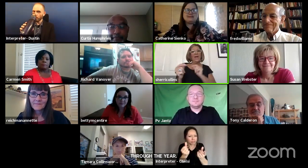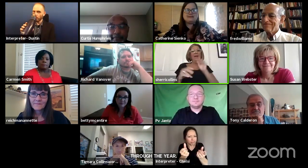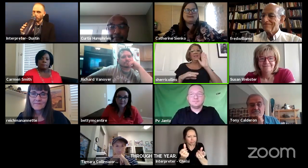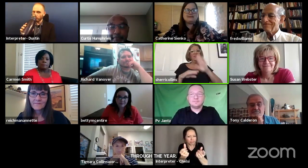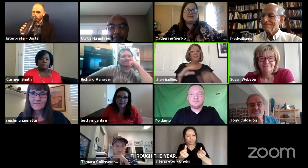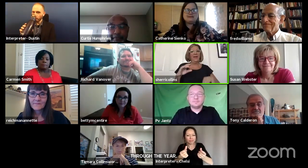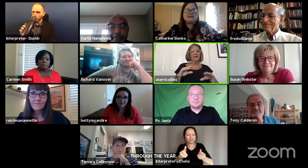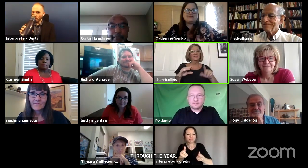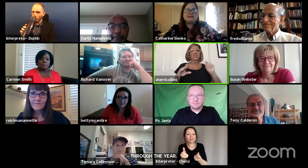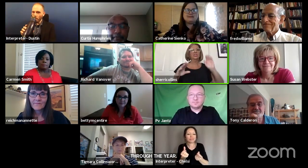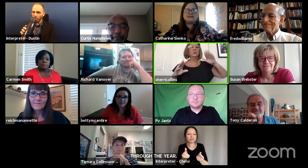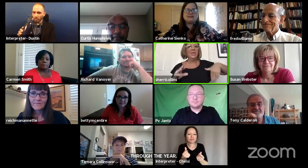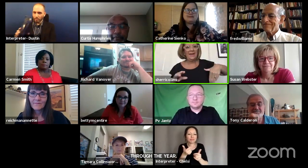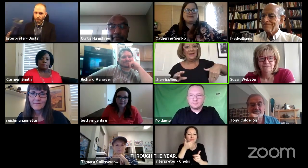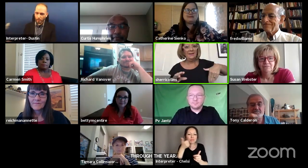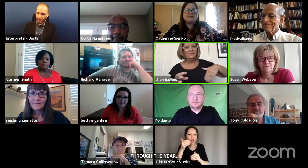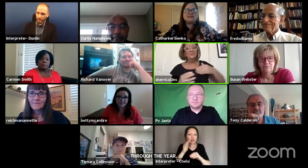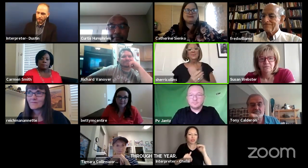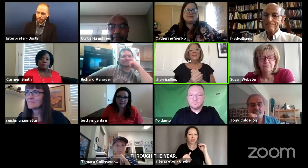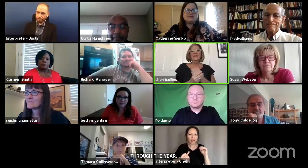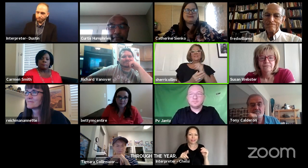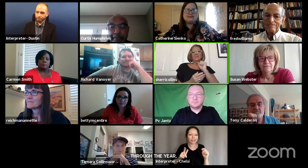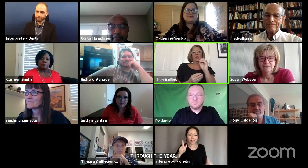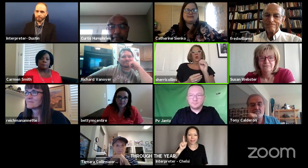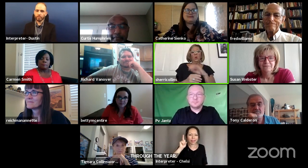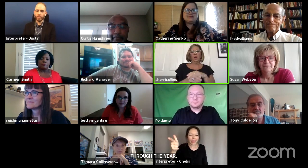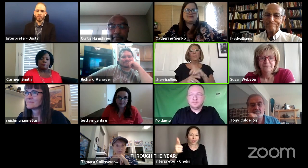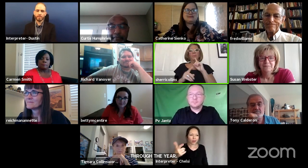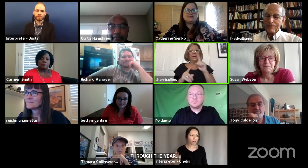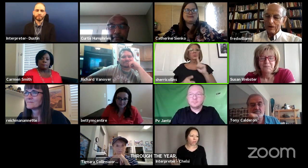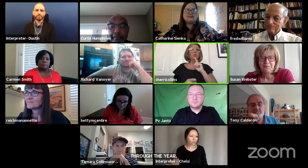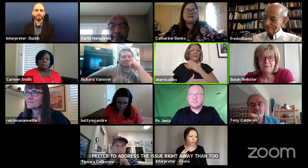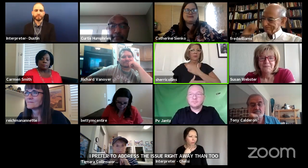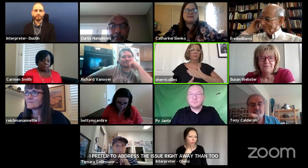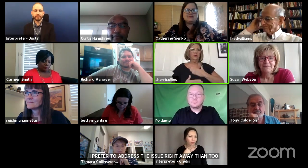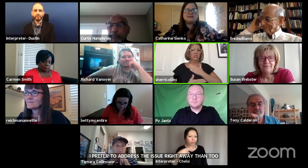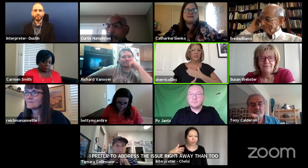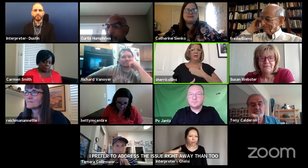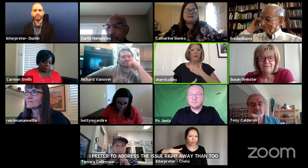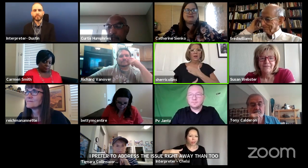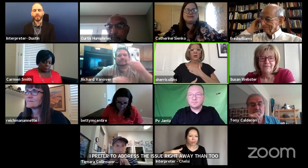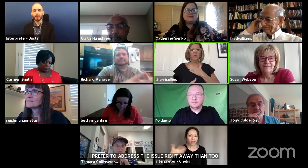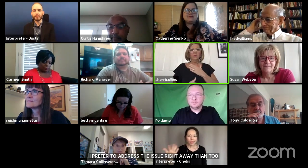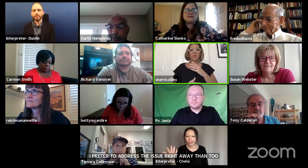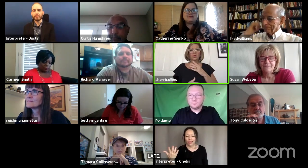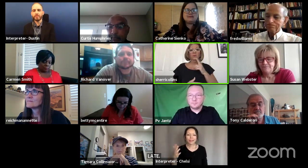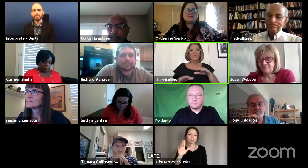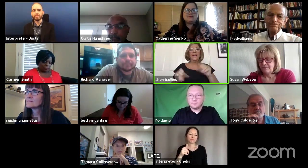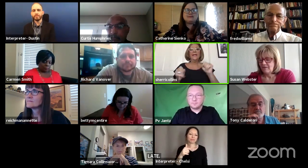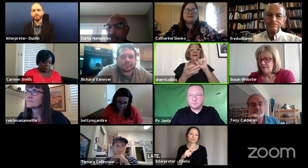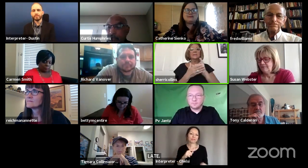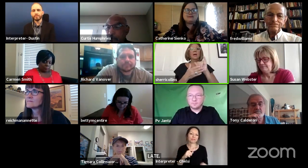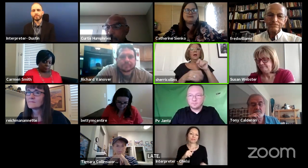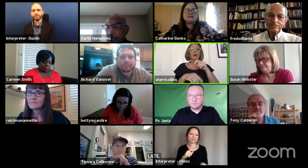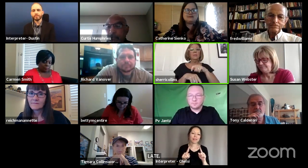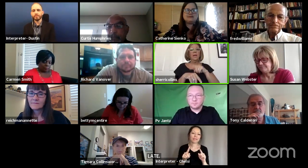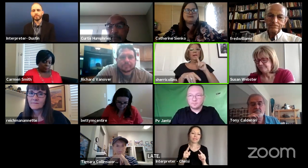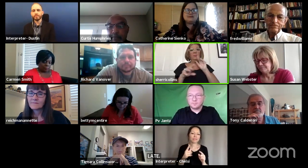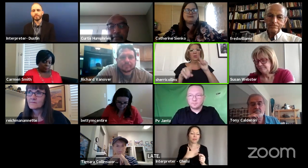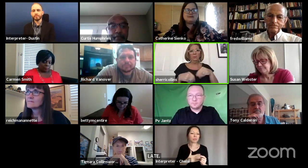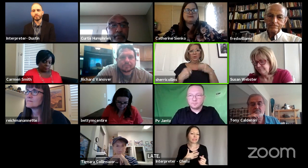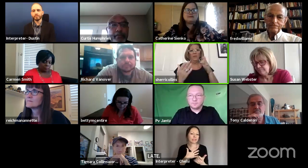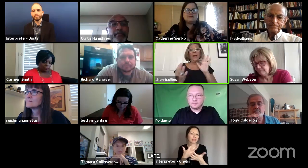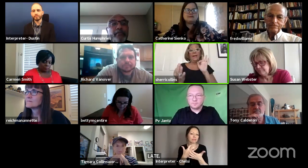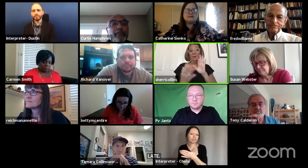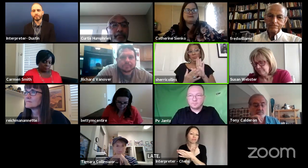right away than too late. So, but I really appreciate, if you take that time